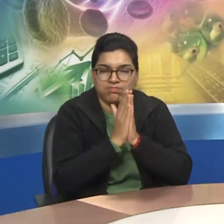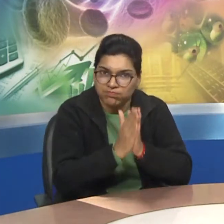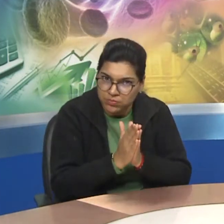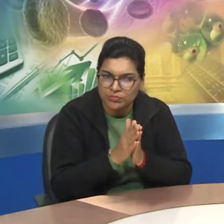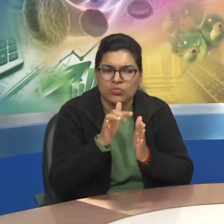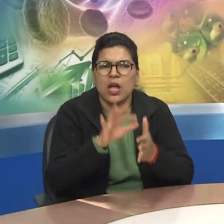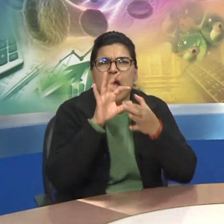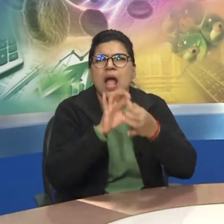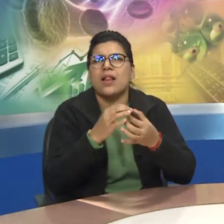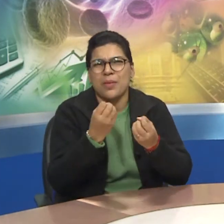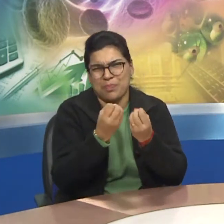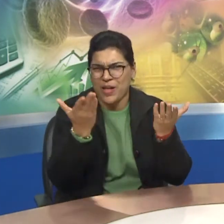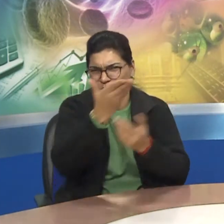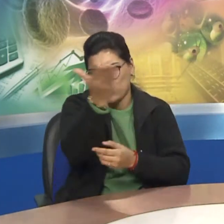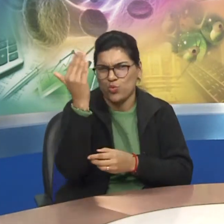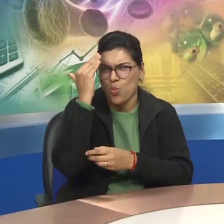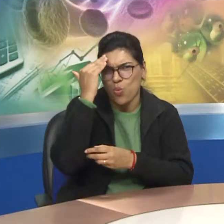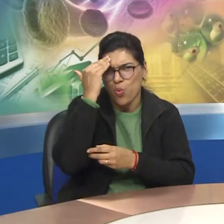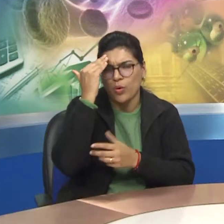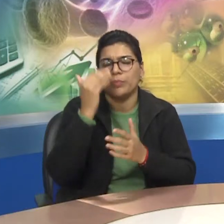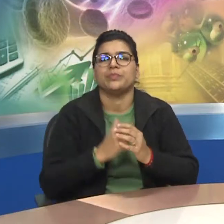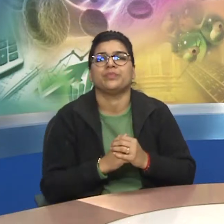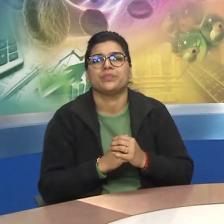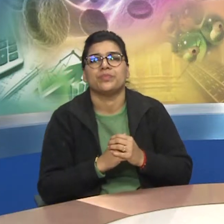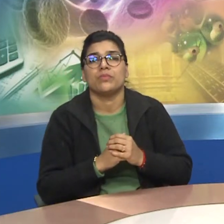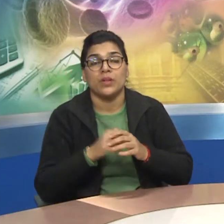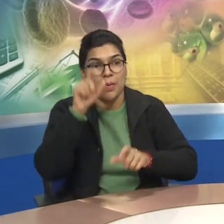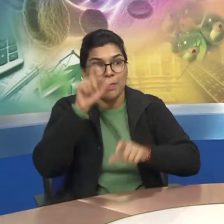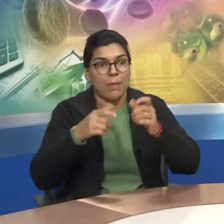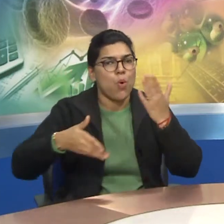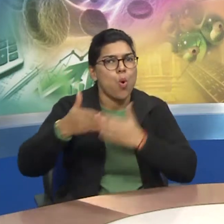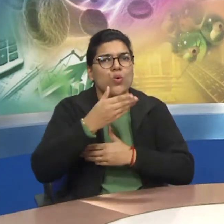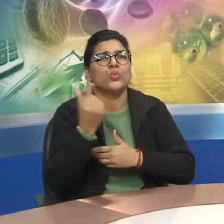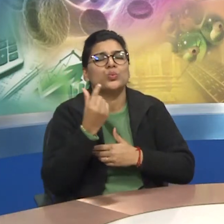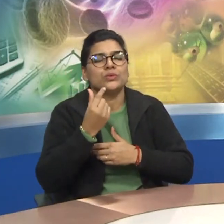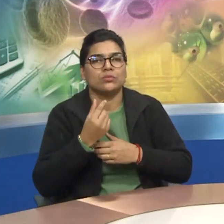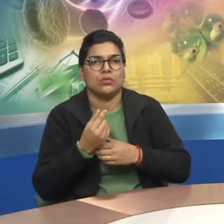So all these are the different objects of nature.